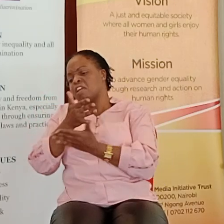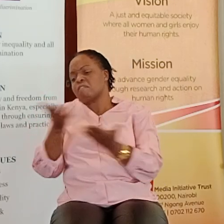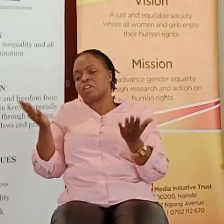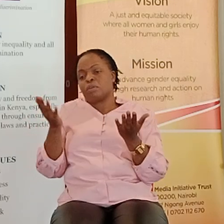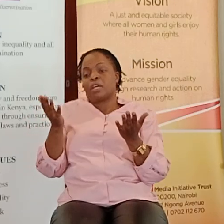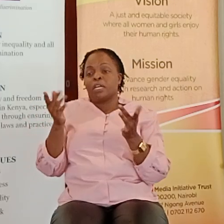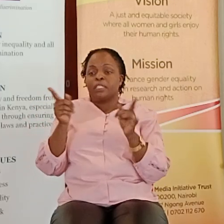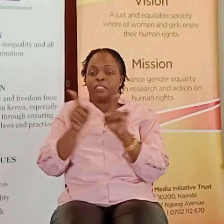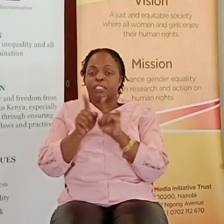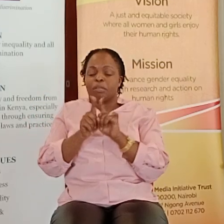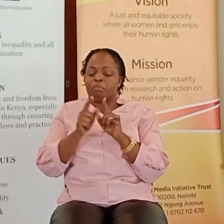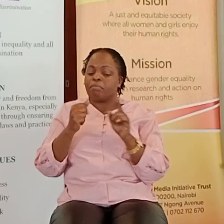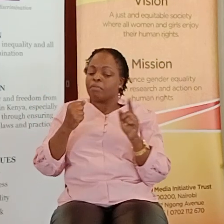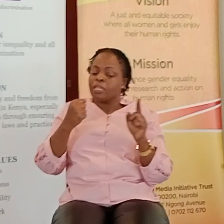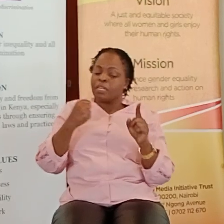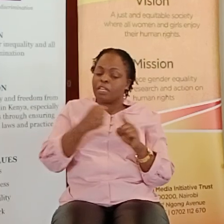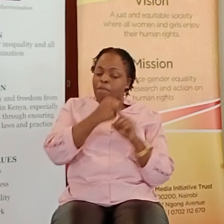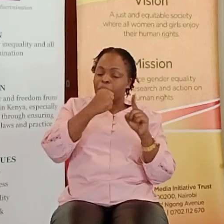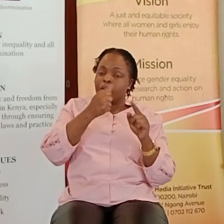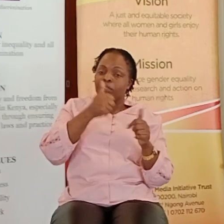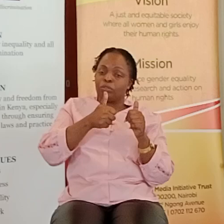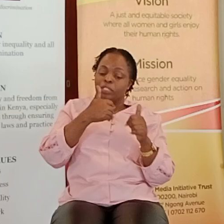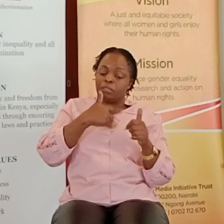the impacts are felt everywhere.